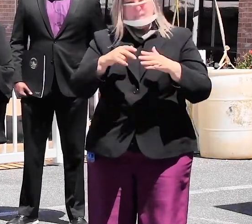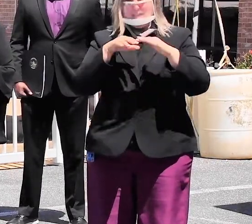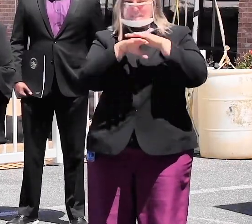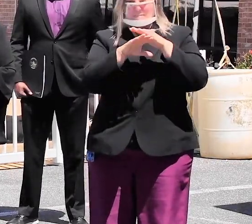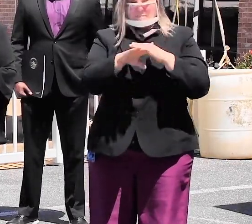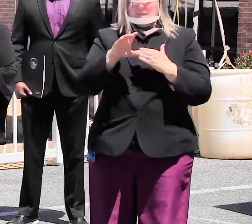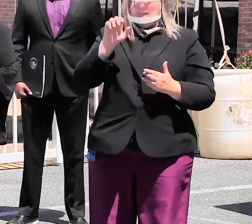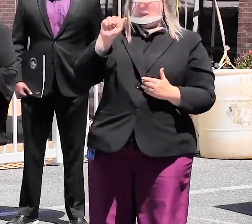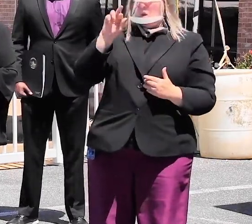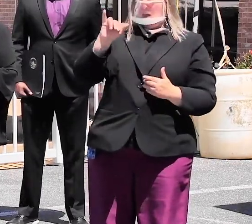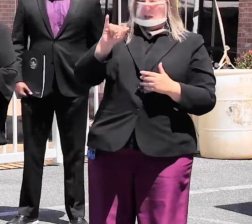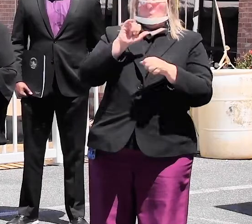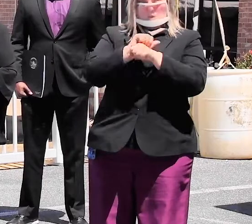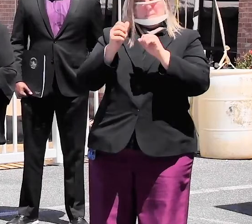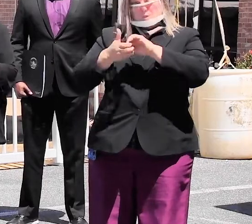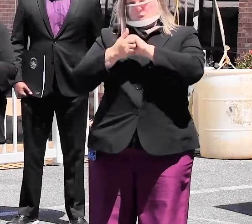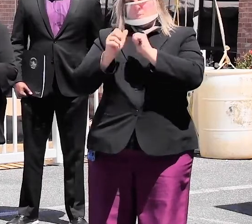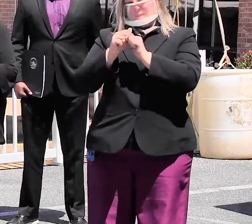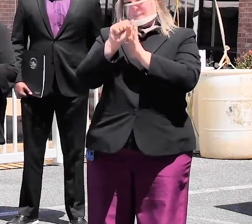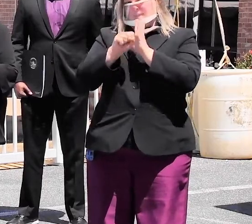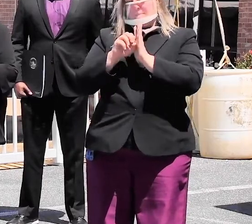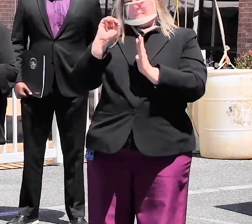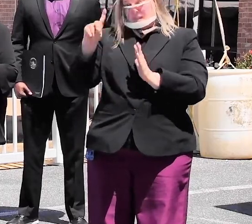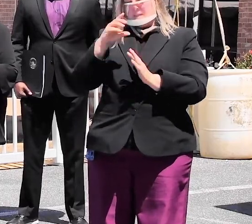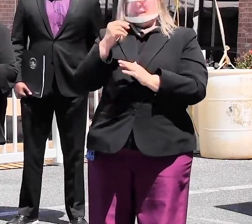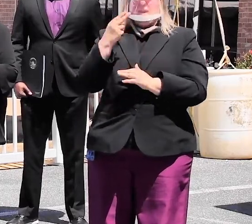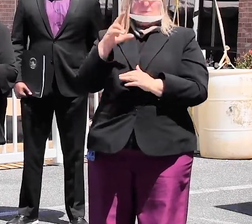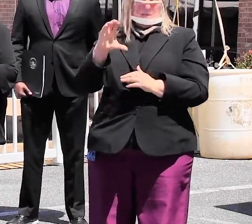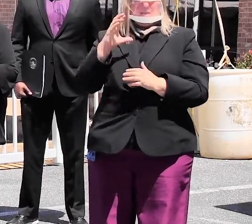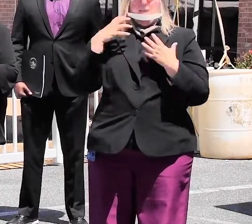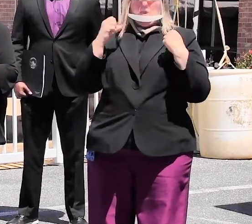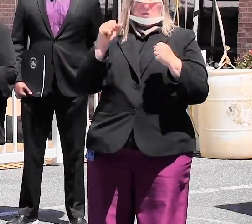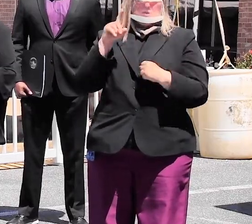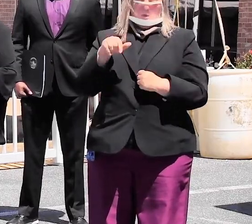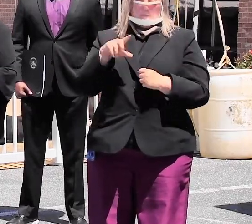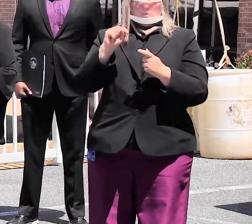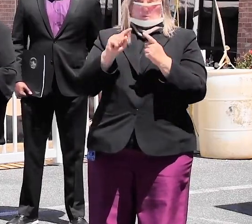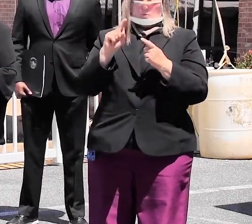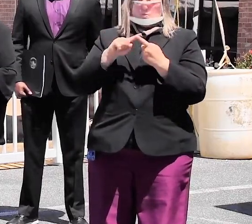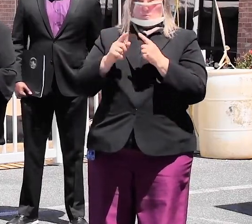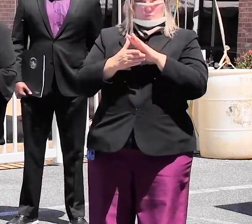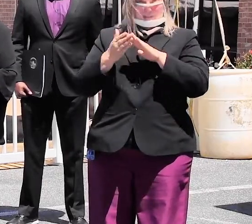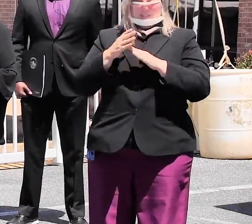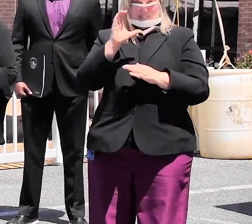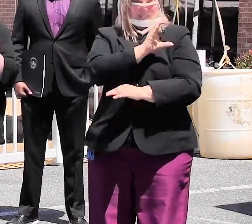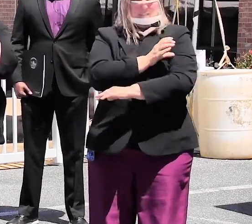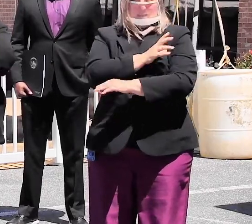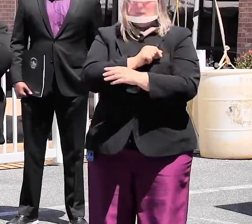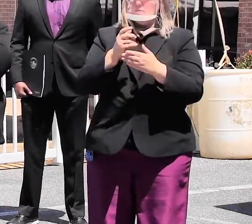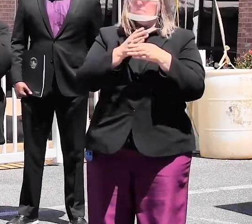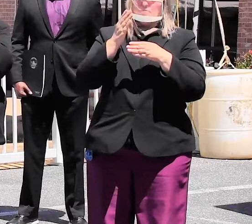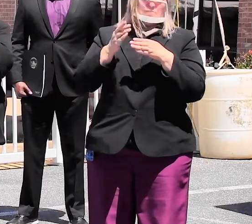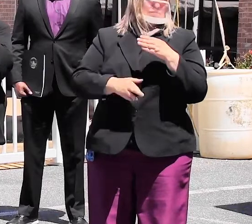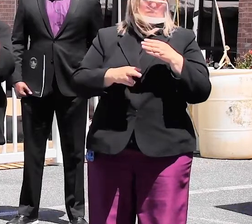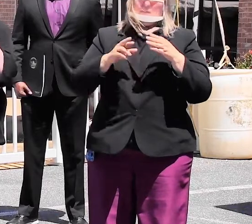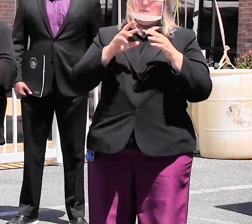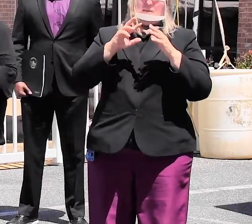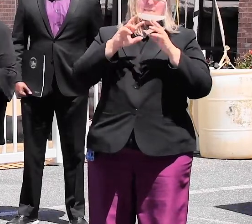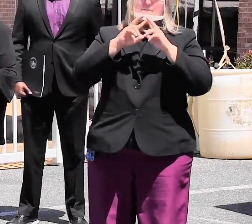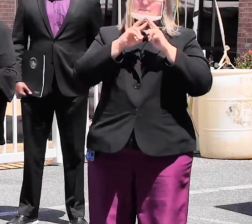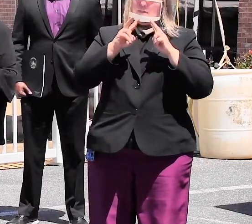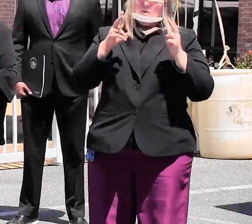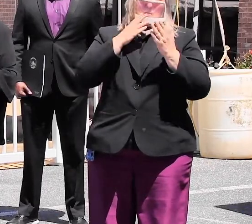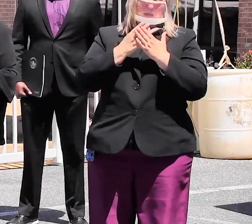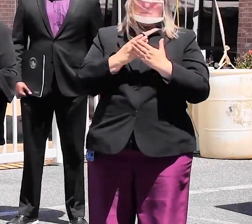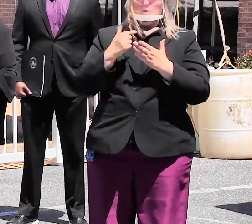actually worked in partnership with the state of Maryland and Howard County Health Department to run a clinic, and it turned out very well. We